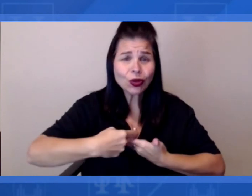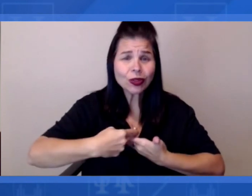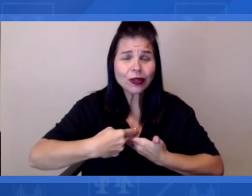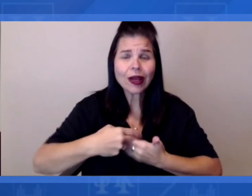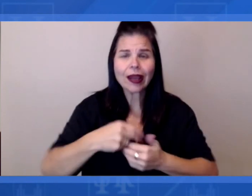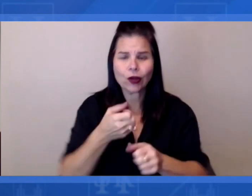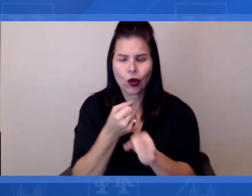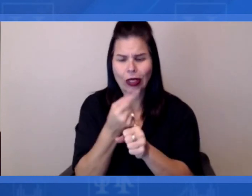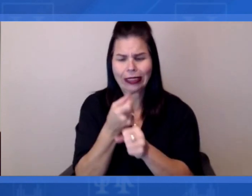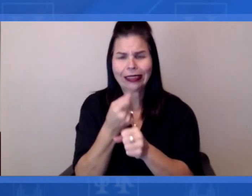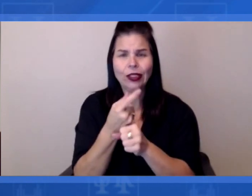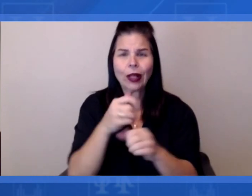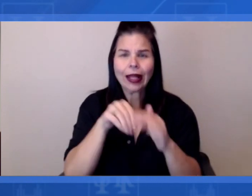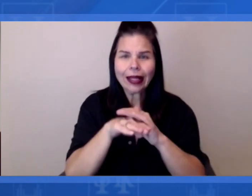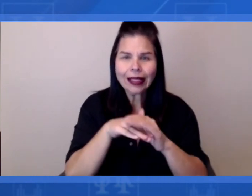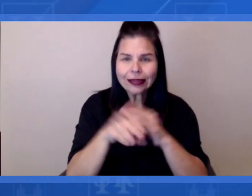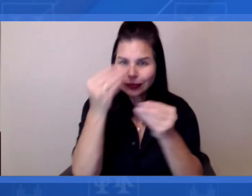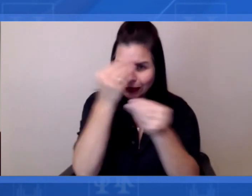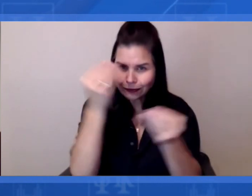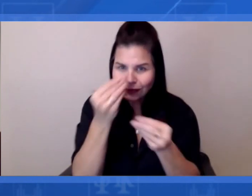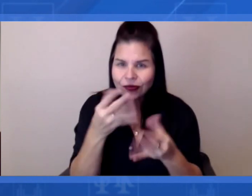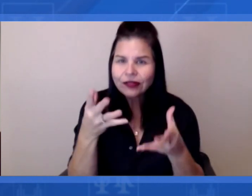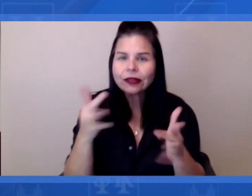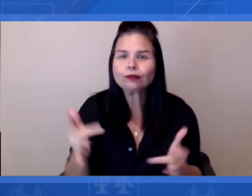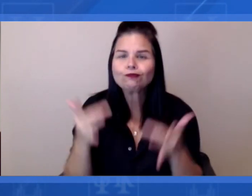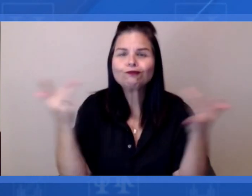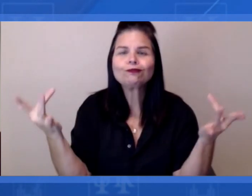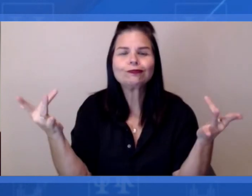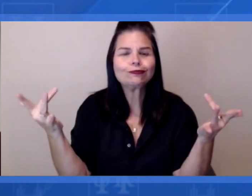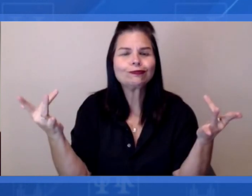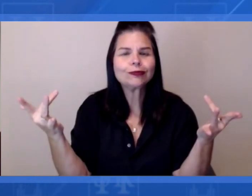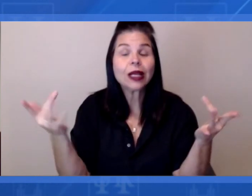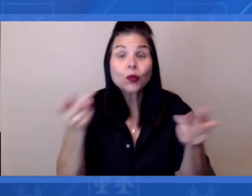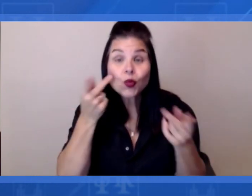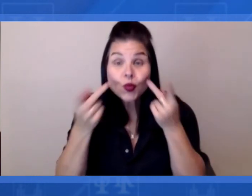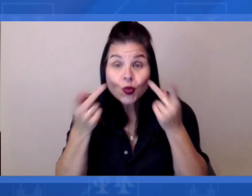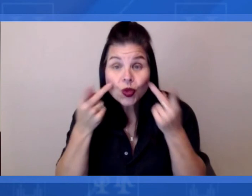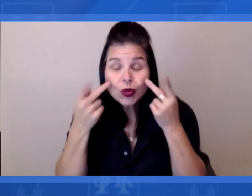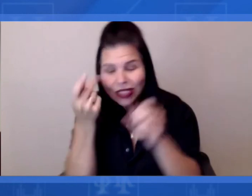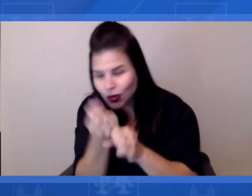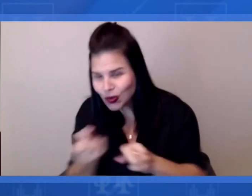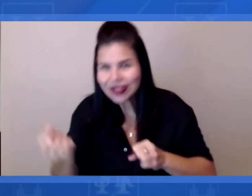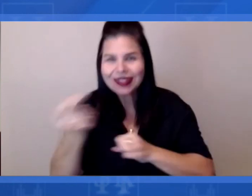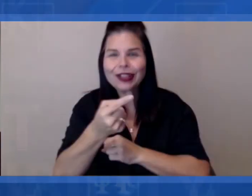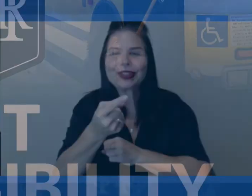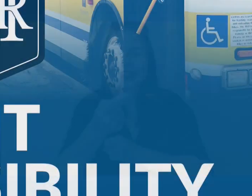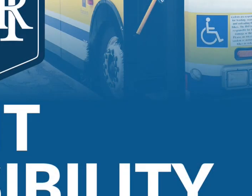annual Accessibility Information event, and see you next year.